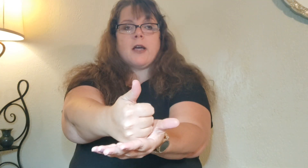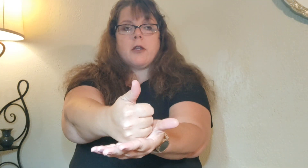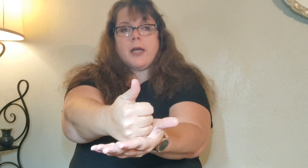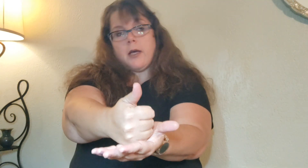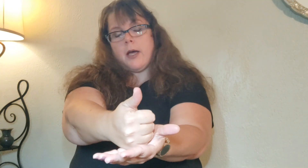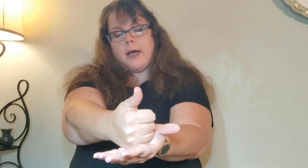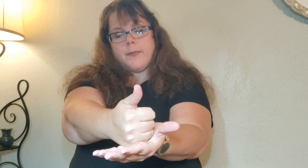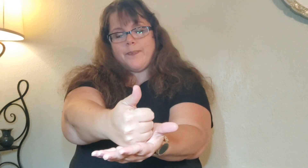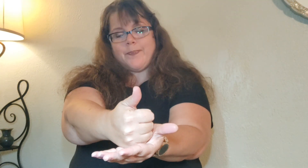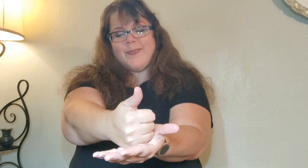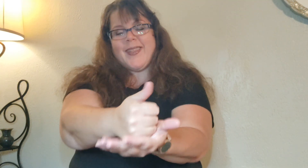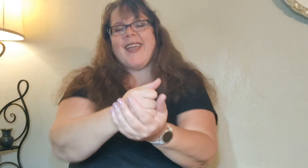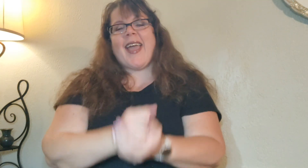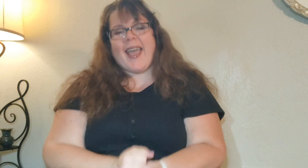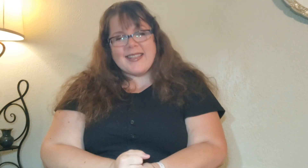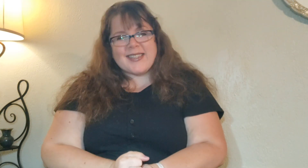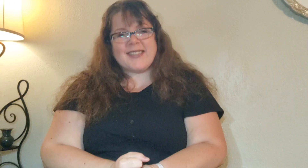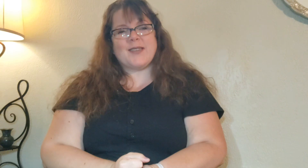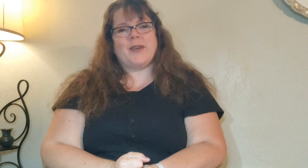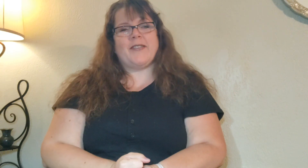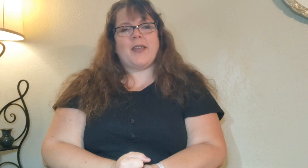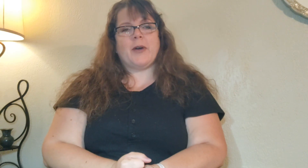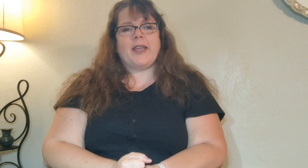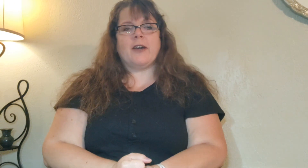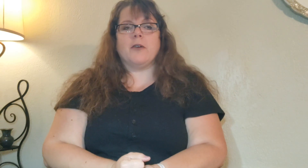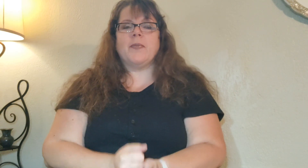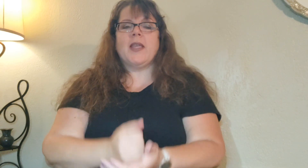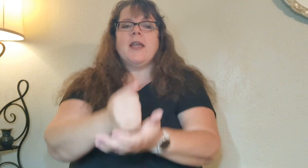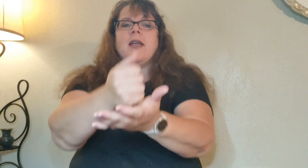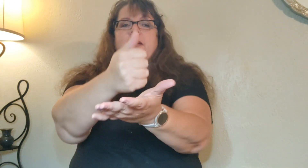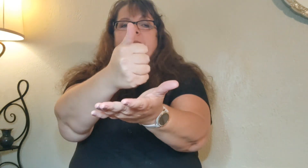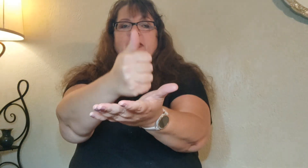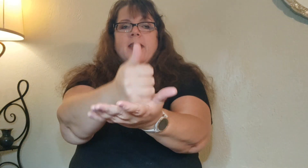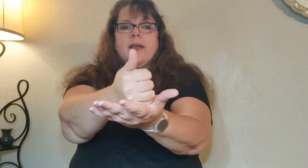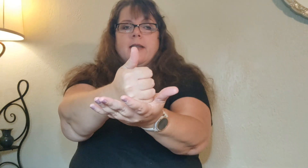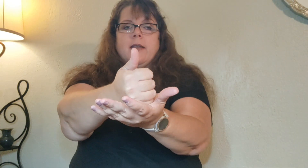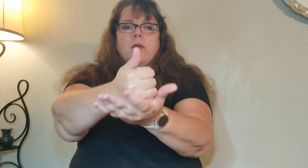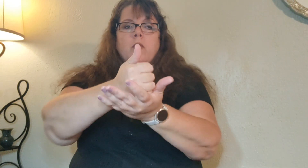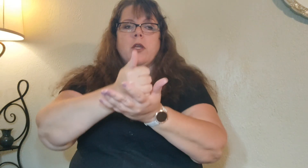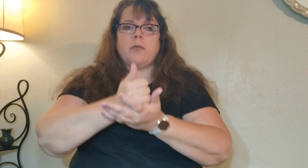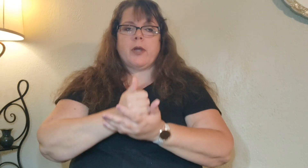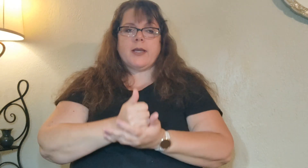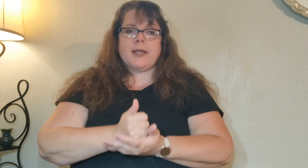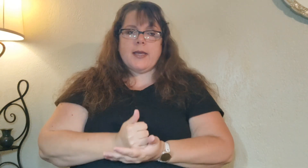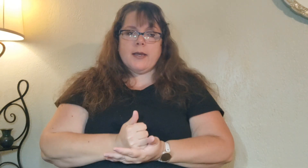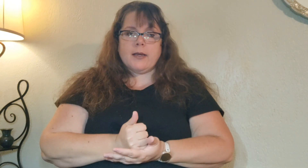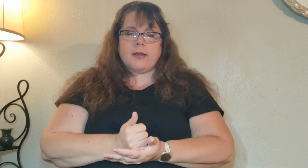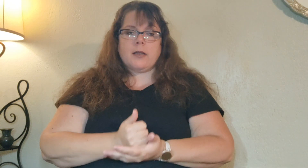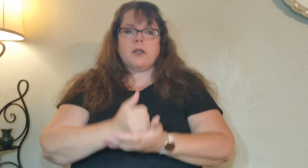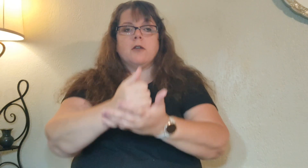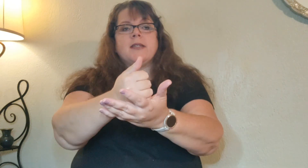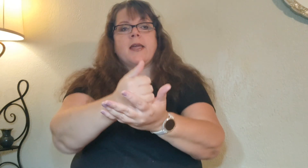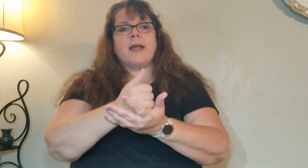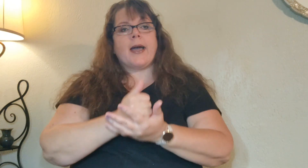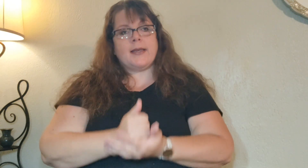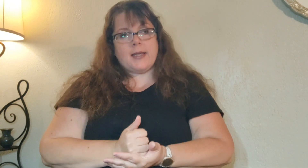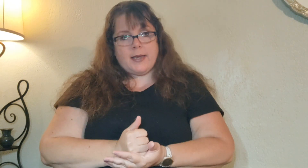you're asking someone if they want help. But then when you bring it in, you're saying, I need